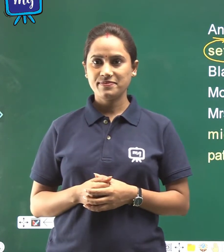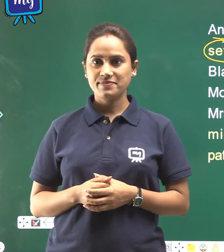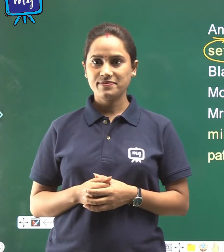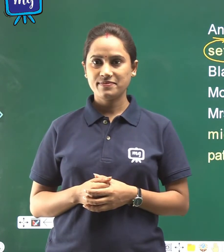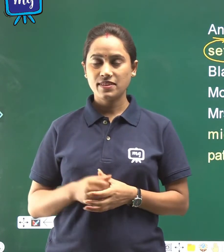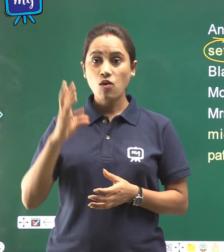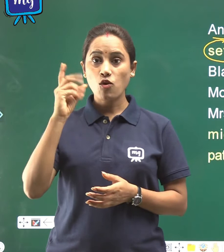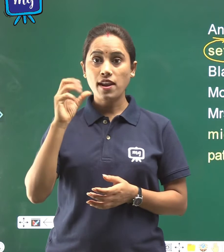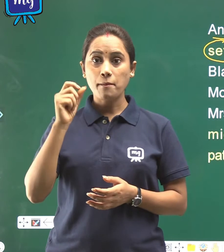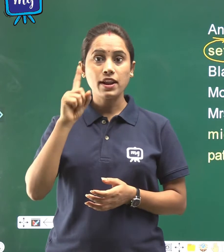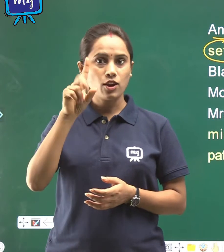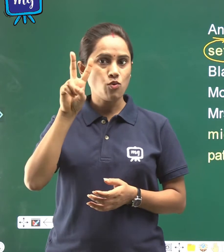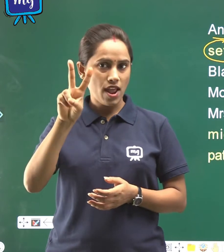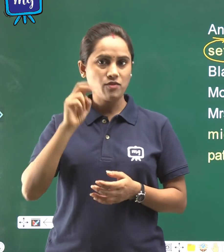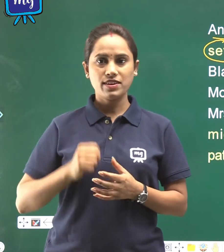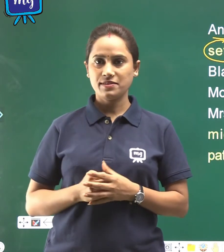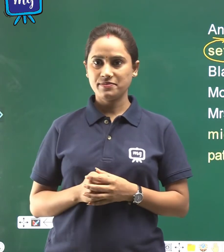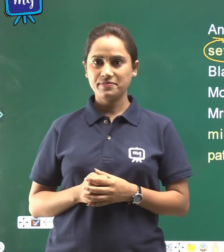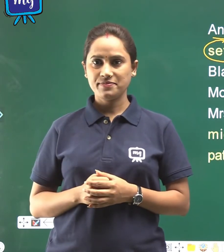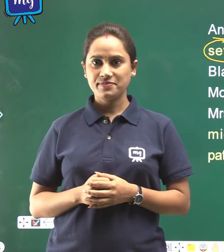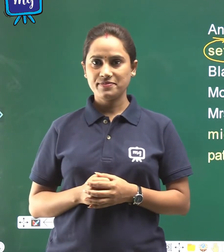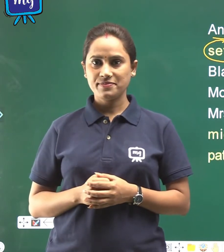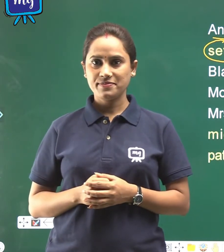for number 12